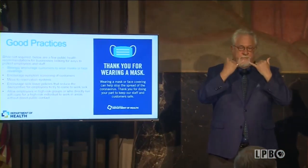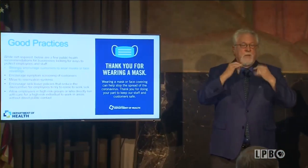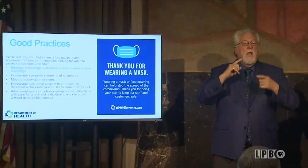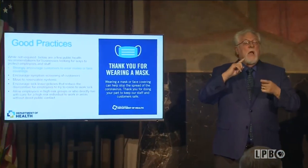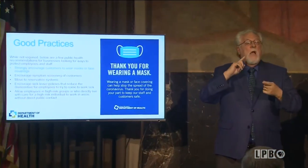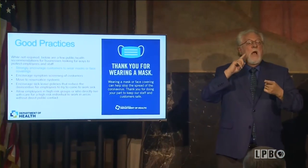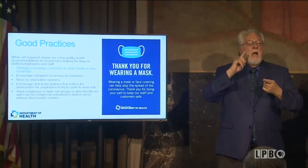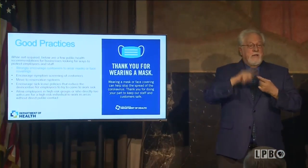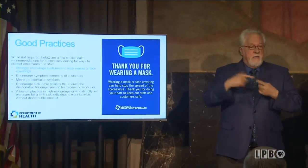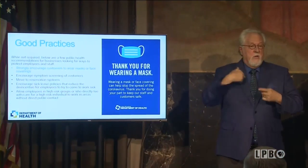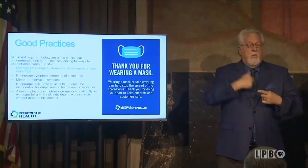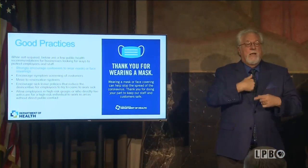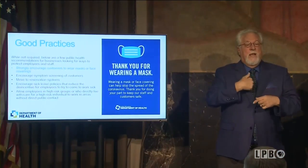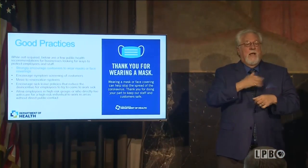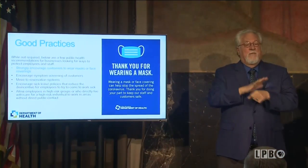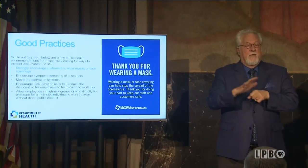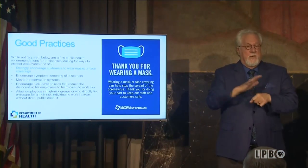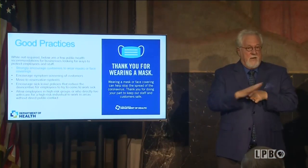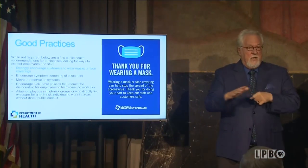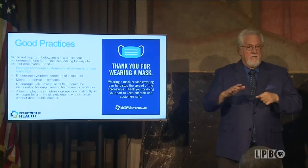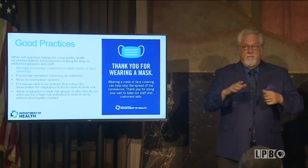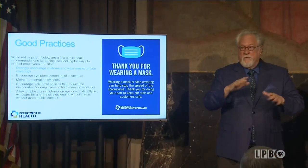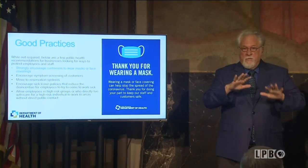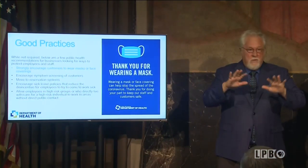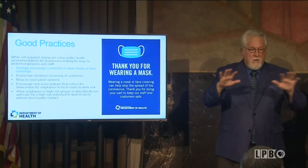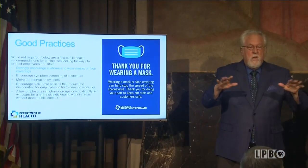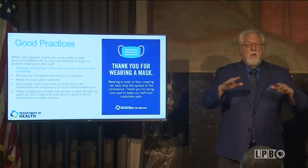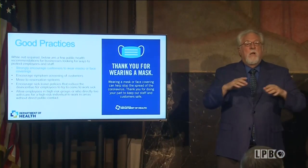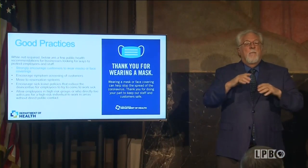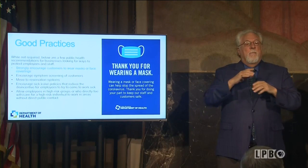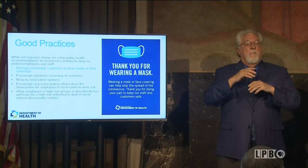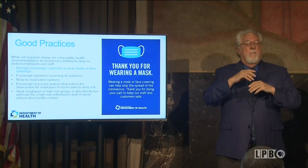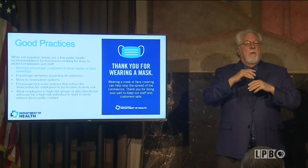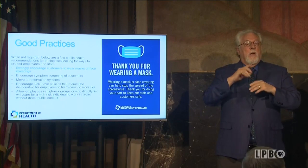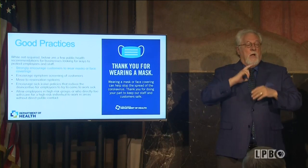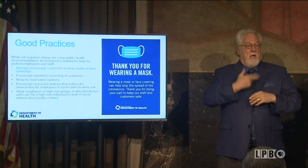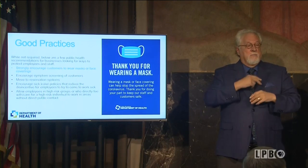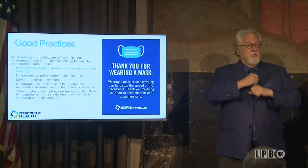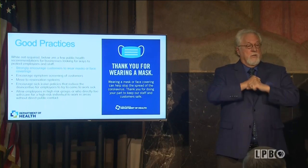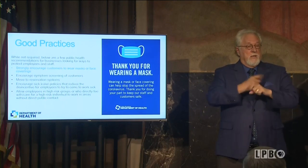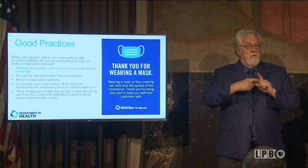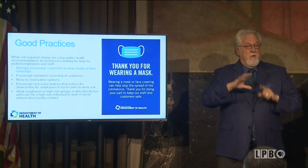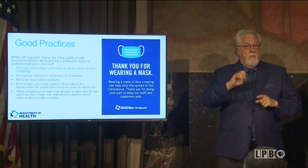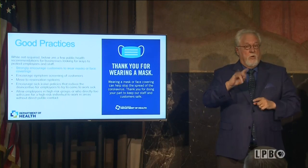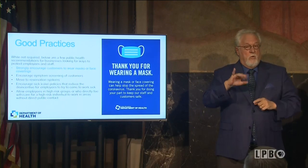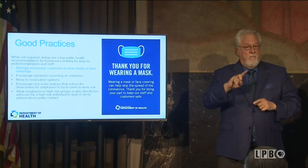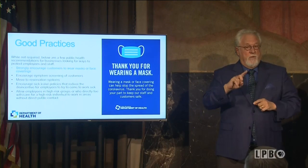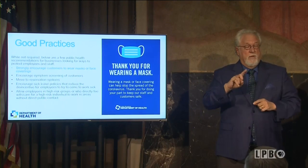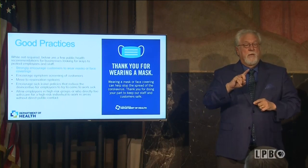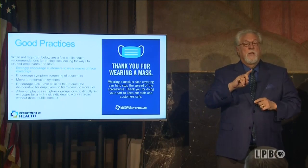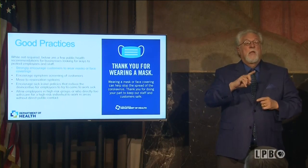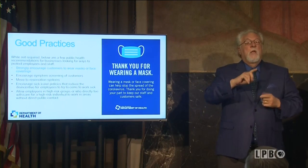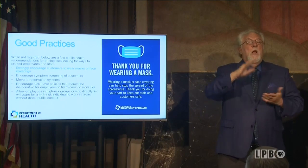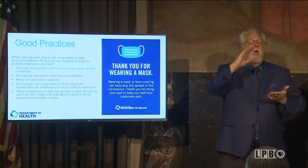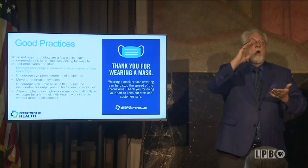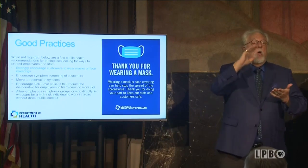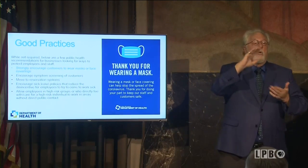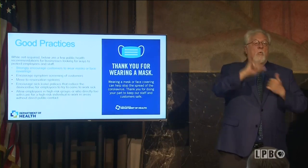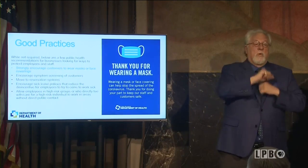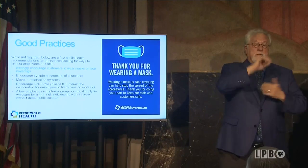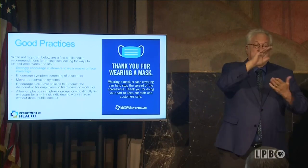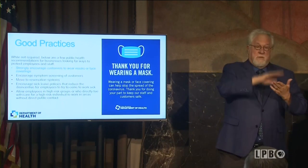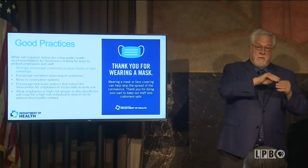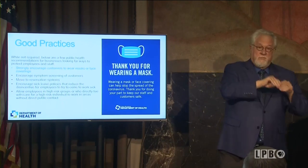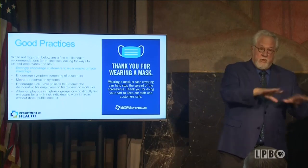have adequate herd immunity, until enough of us are protected from COVID-19 that the risk of spread widely